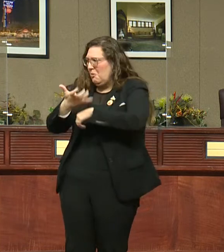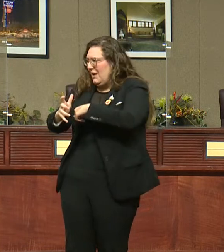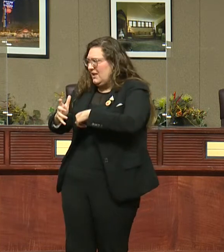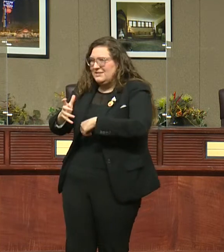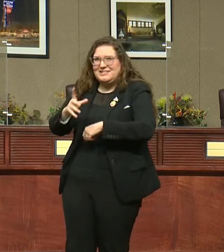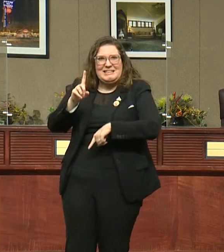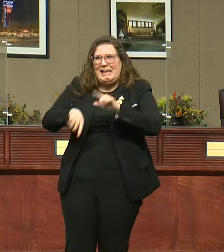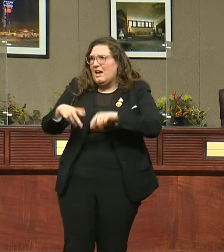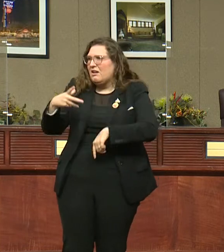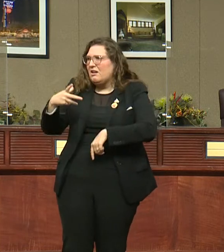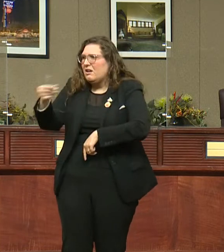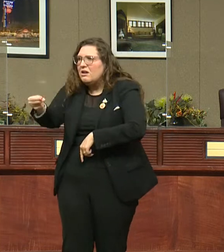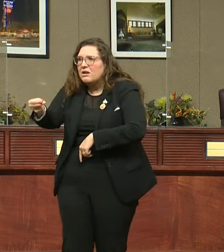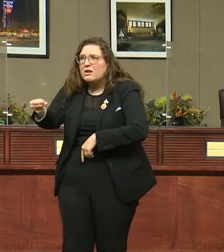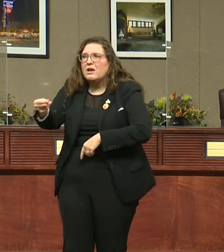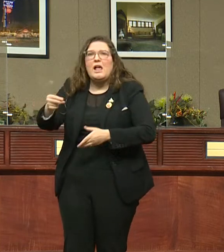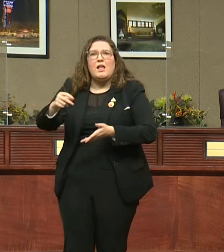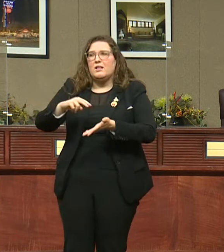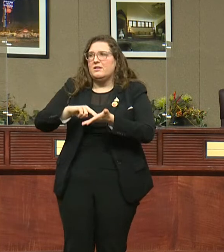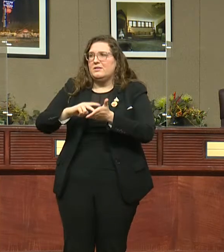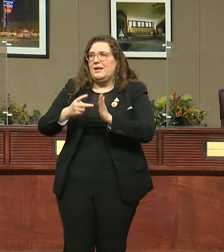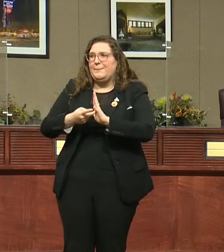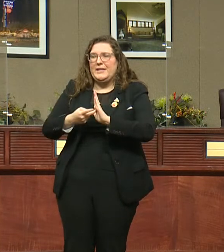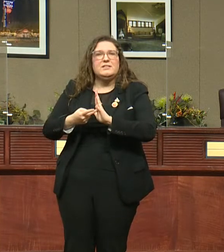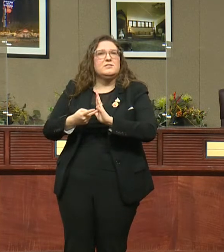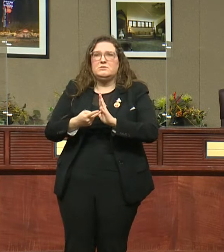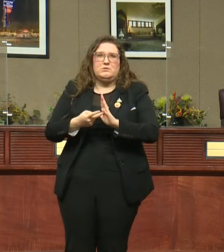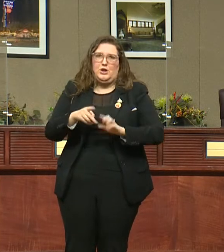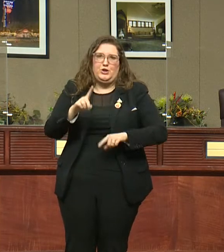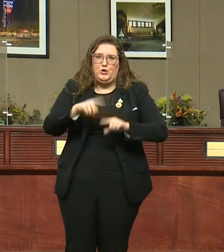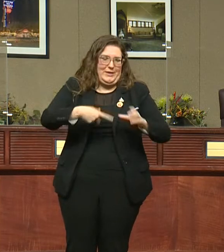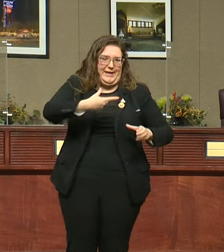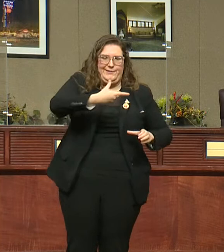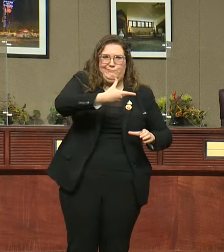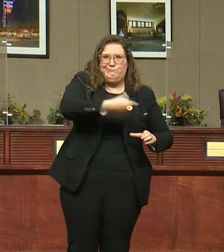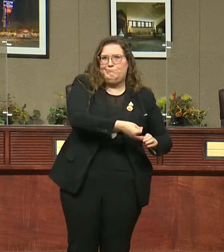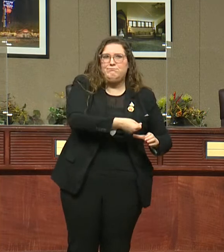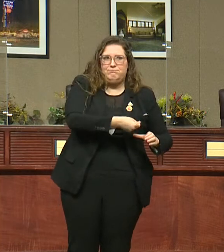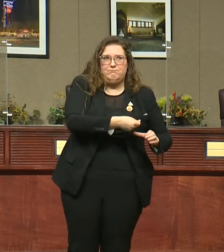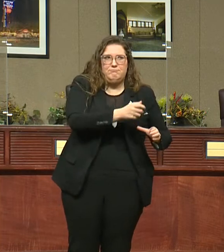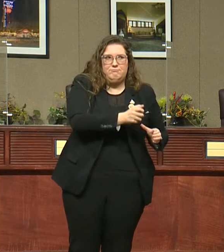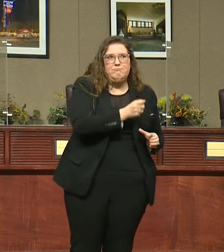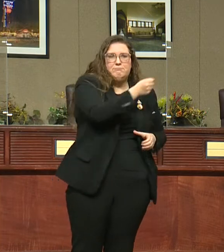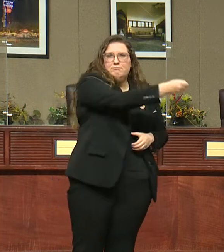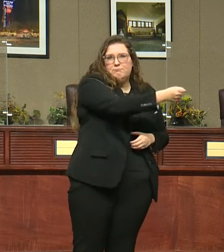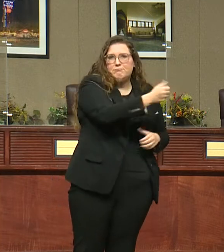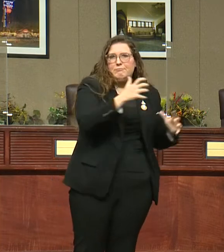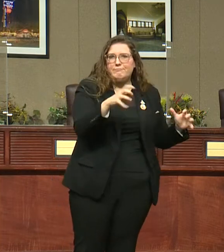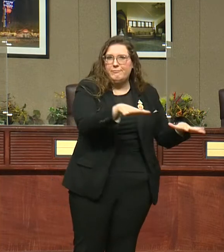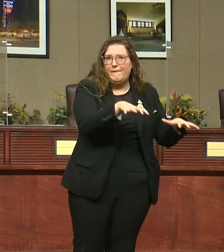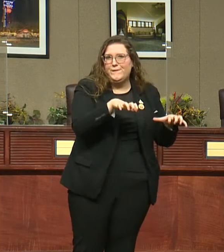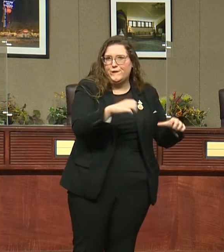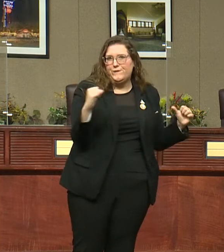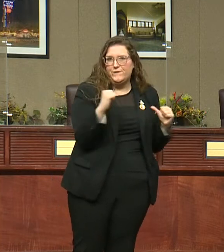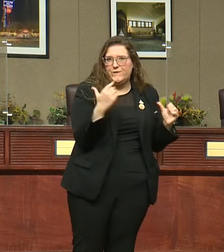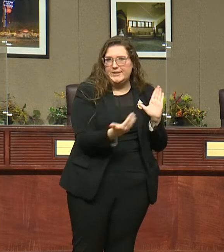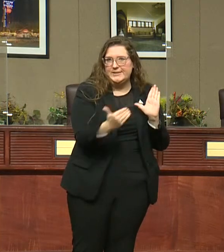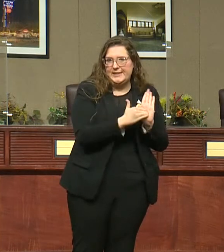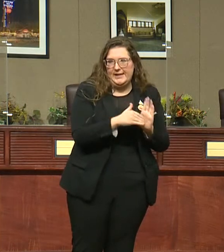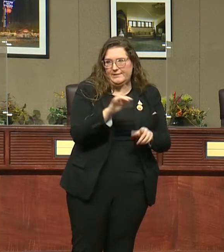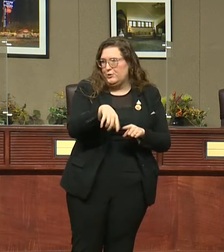to inform that we have not wasted any vaccine so far. How we do